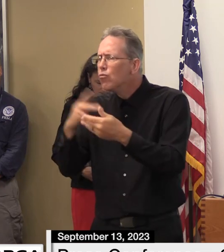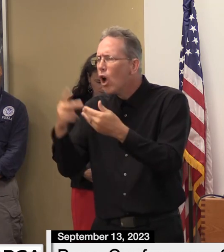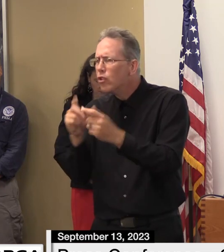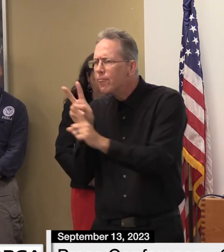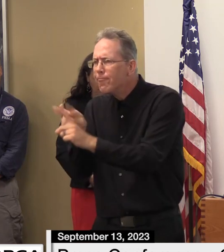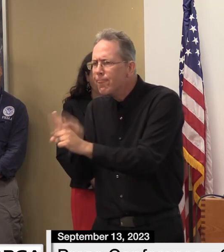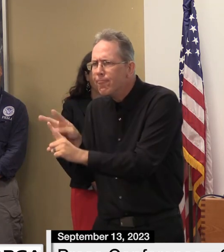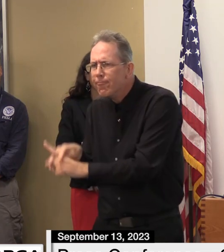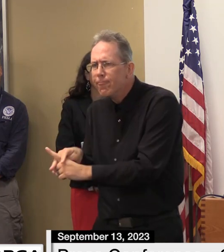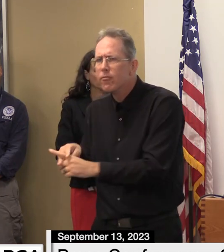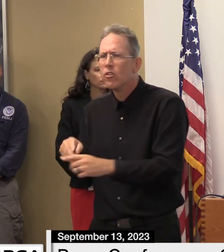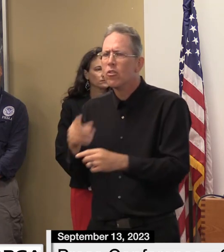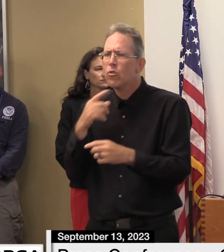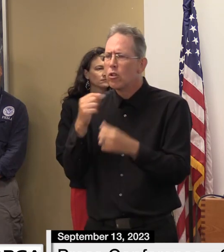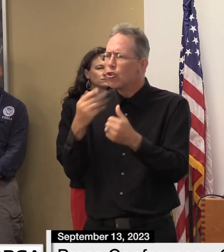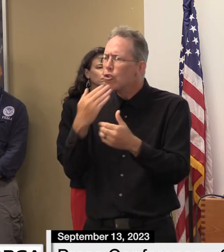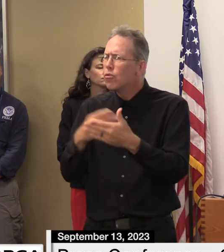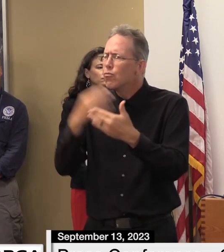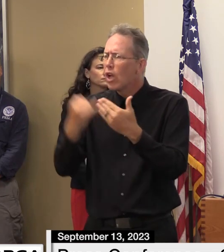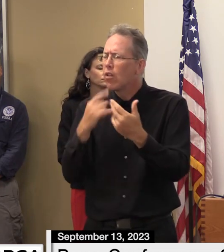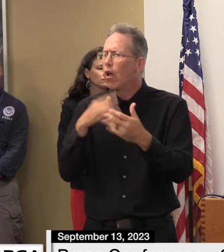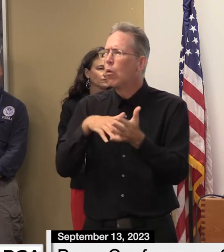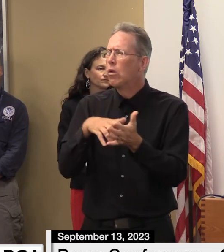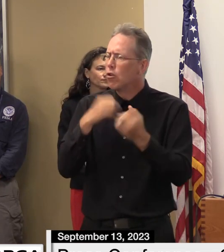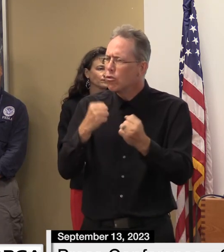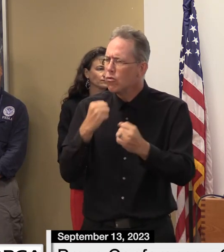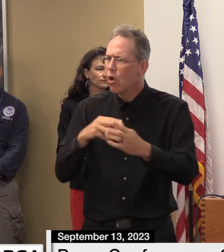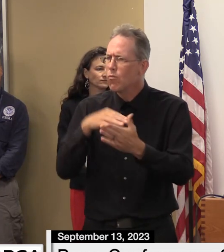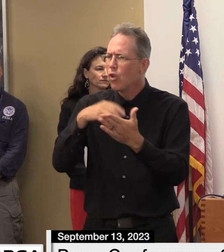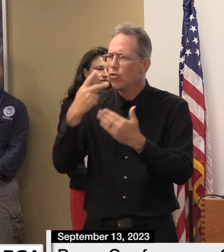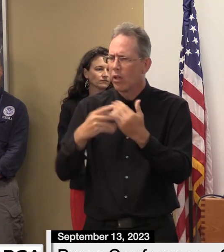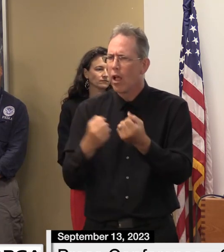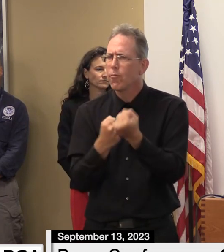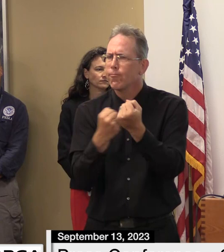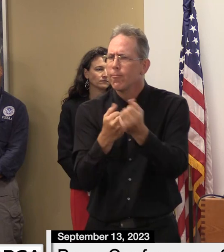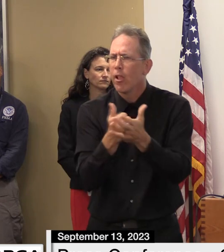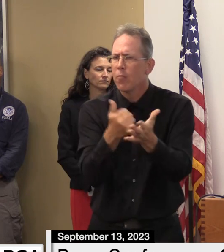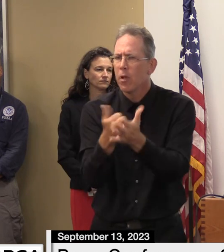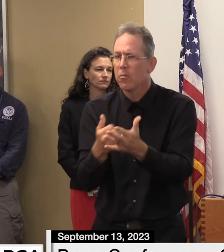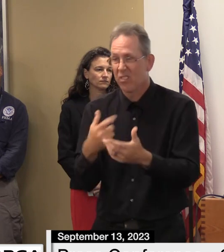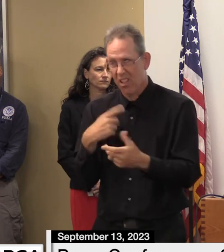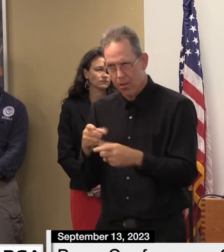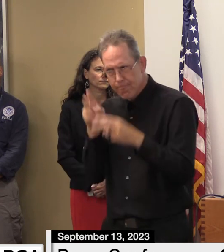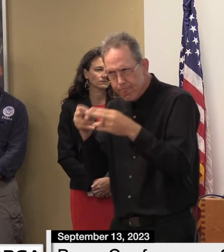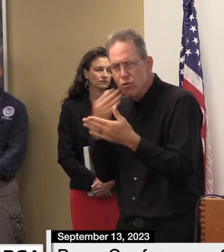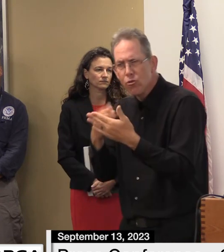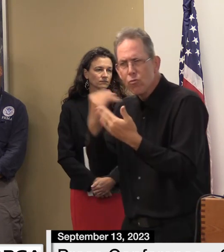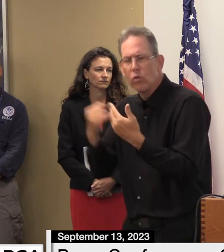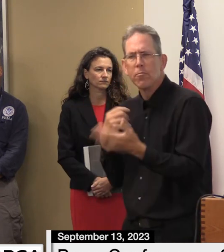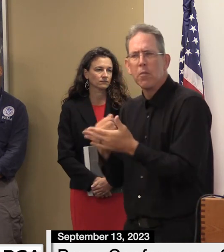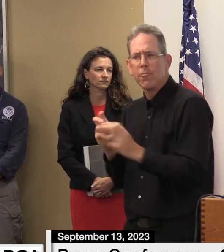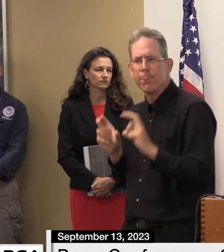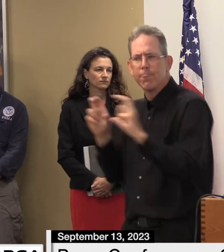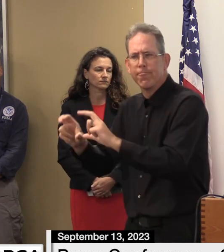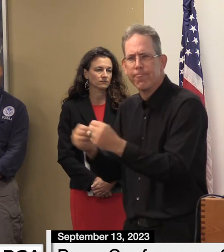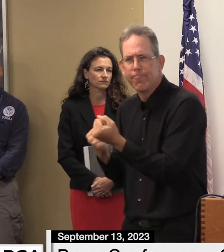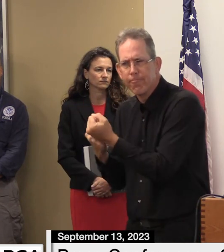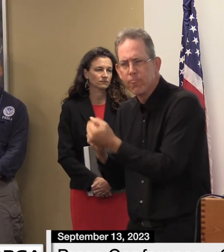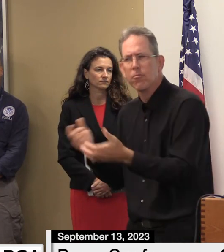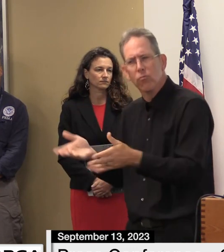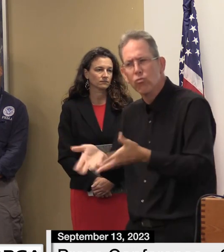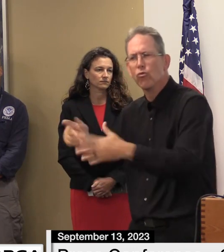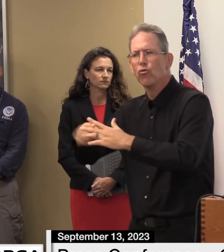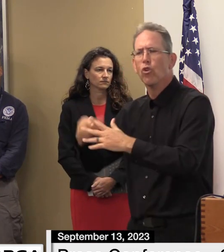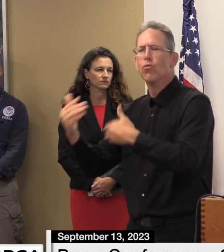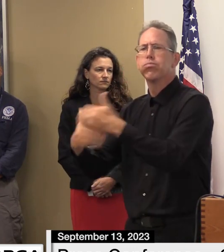were strong, and the organizations that we are investing in have a strong financial track record as well. Vermonters can be